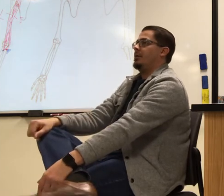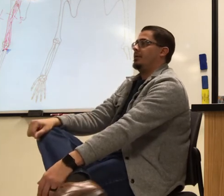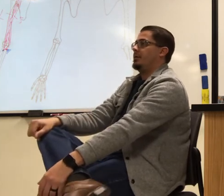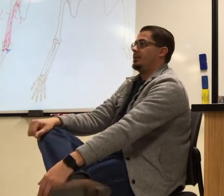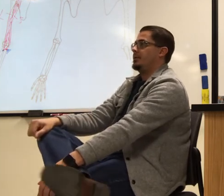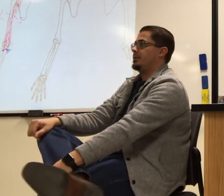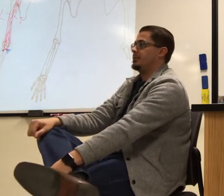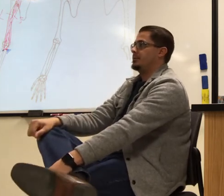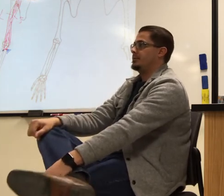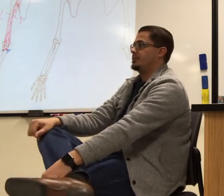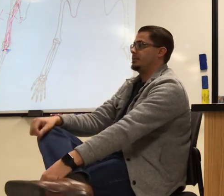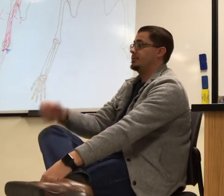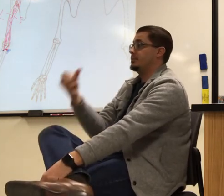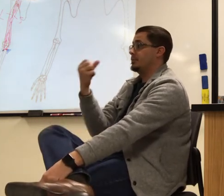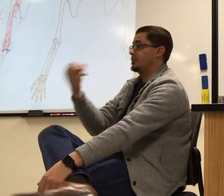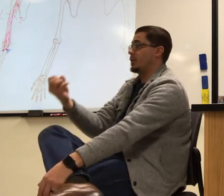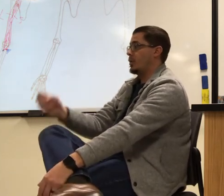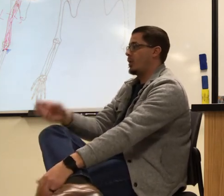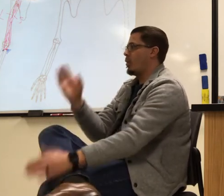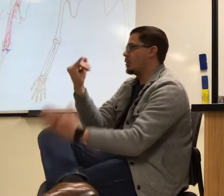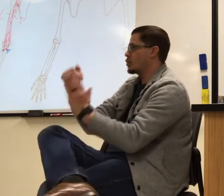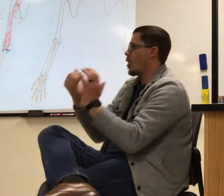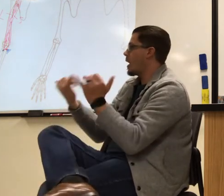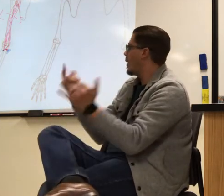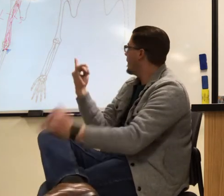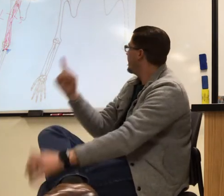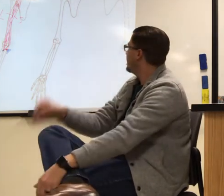So, let's draw that.